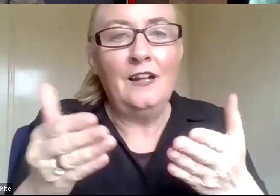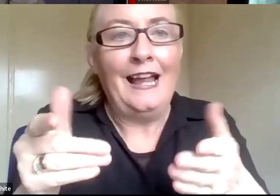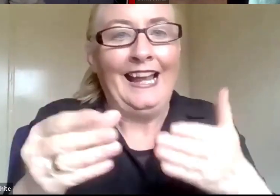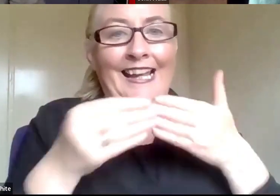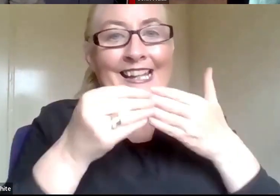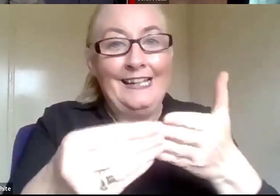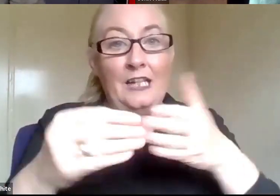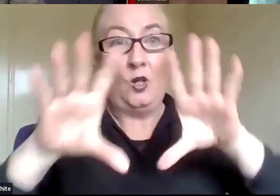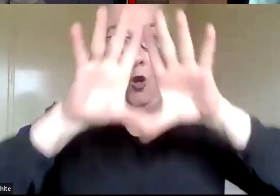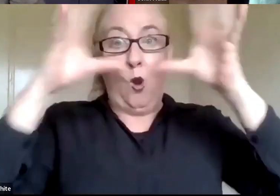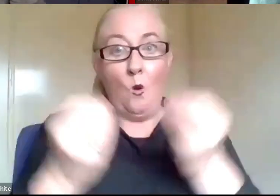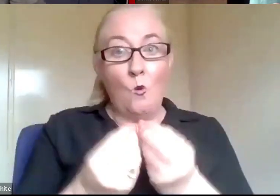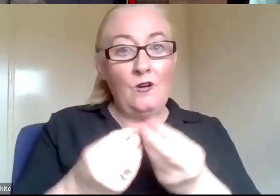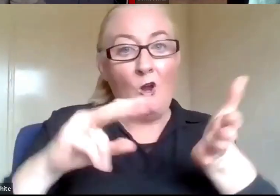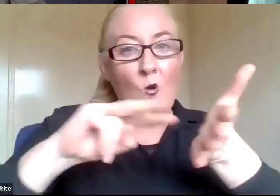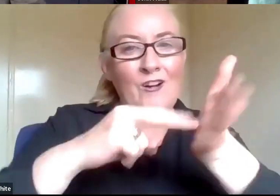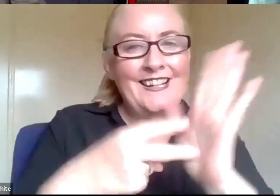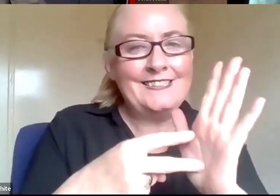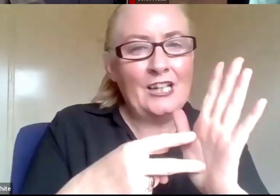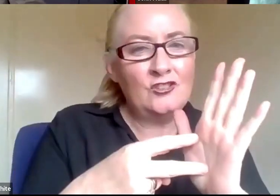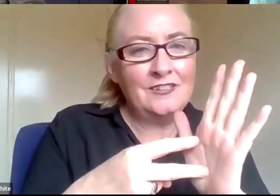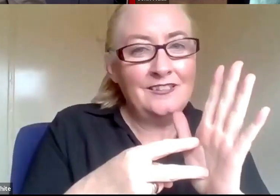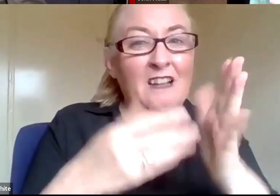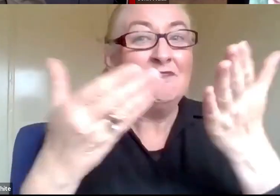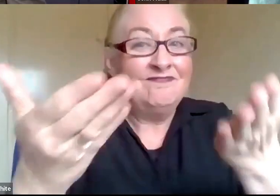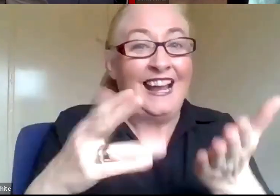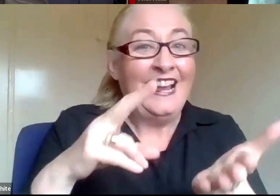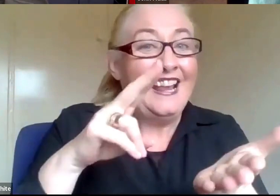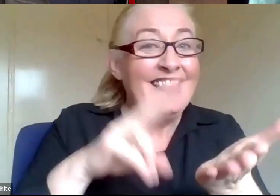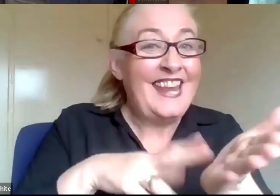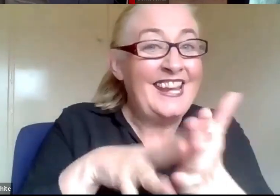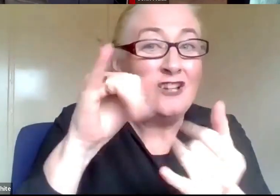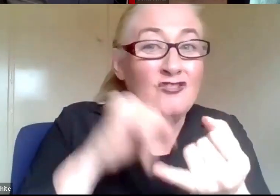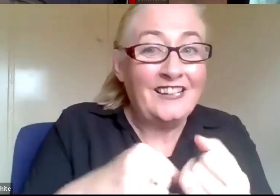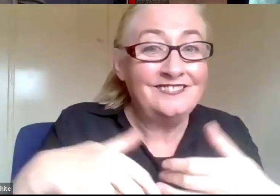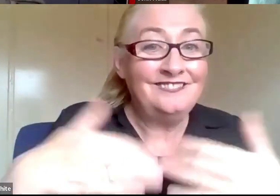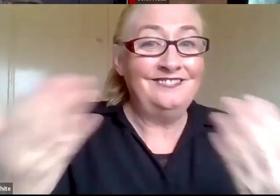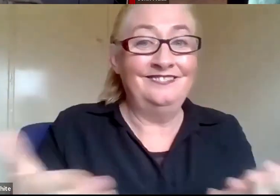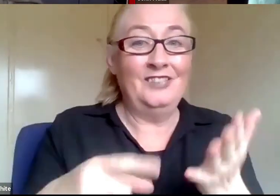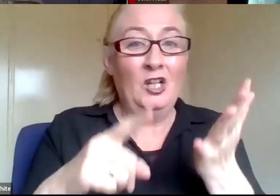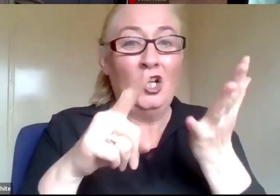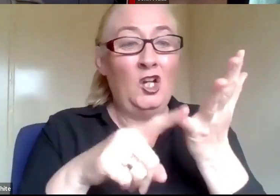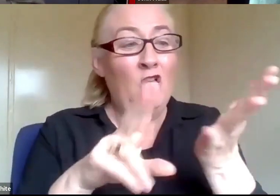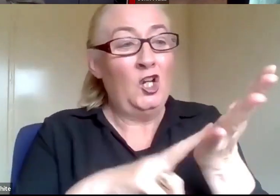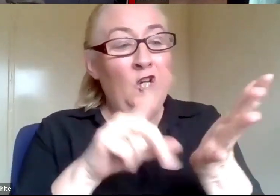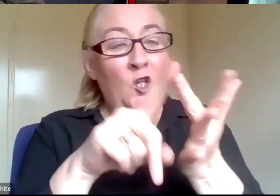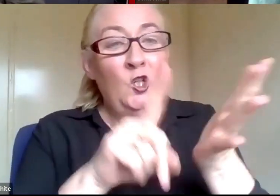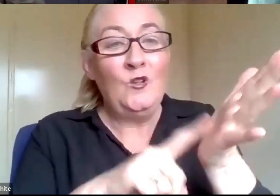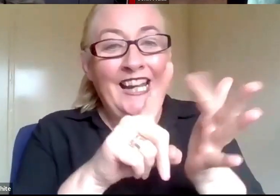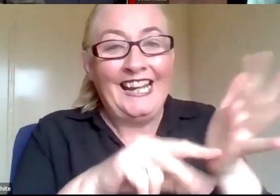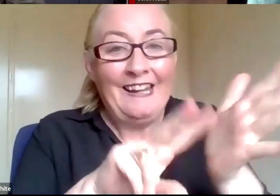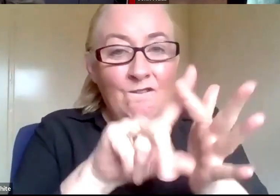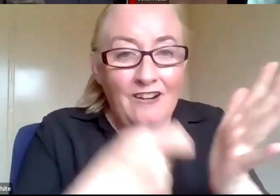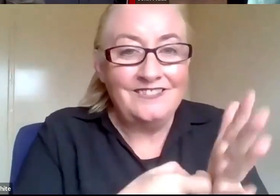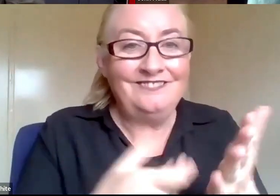the NHS, Unilever, whatever. Now,